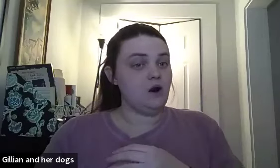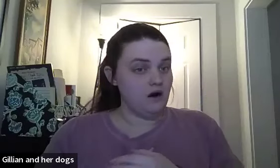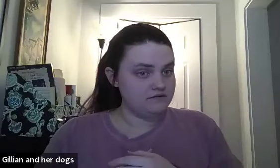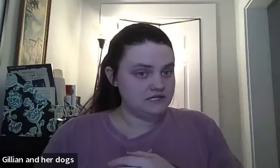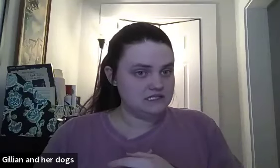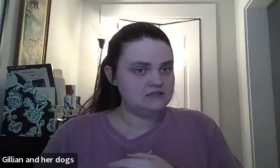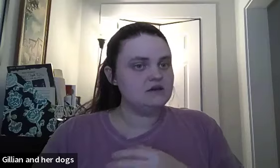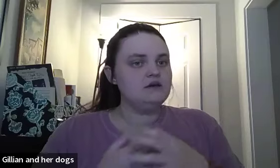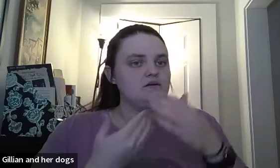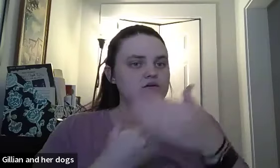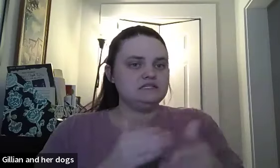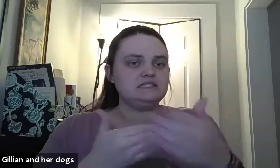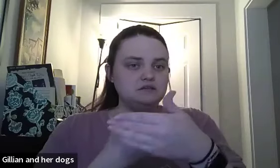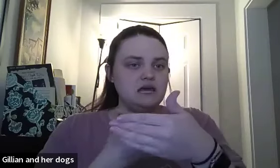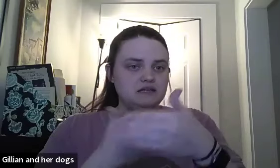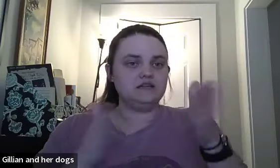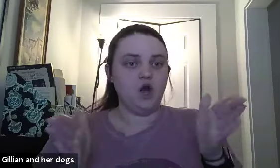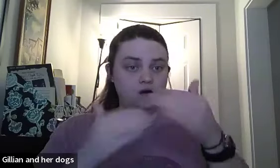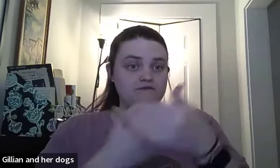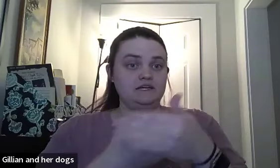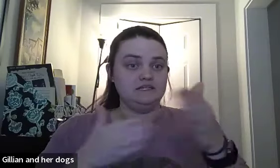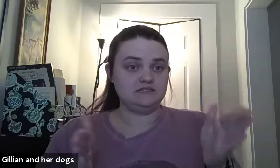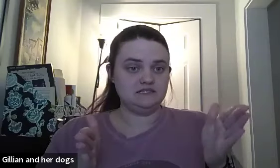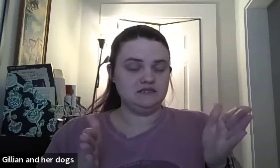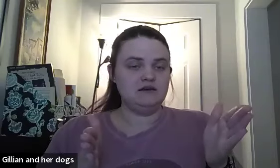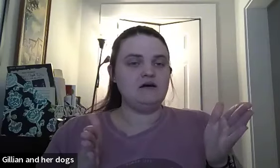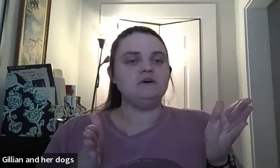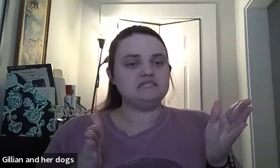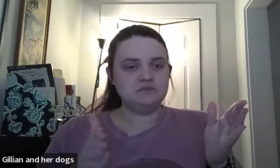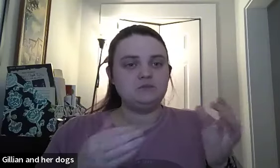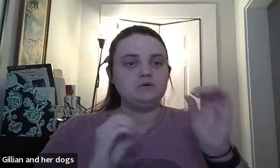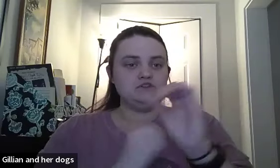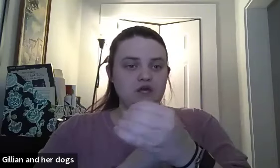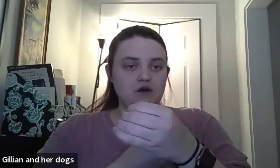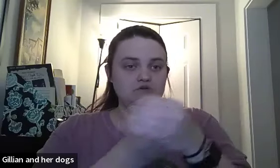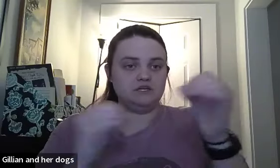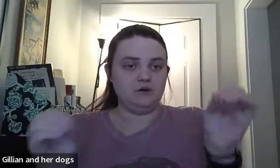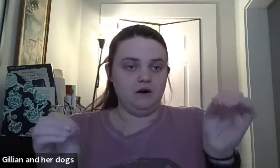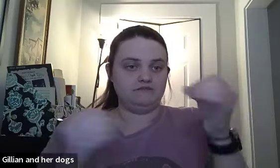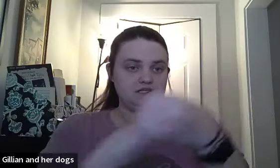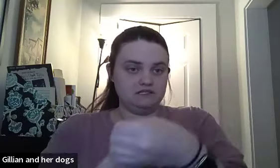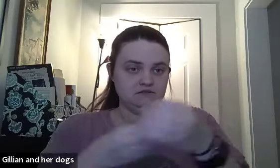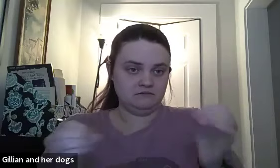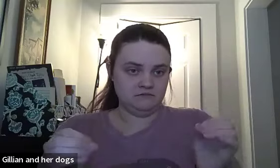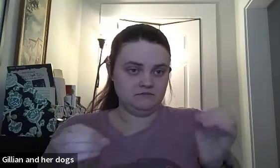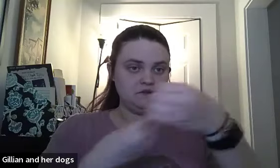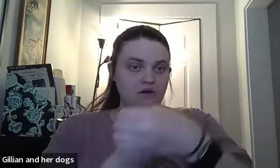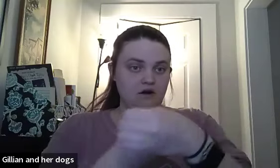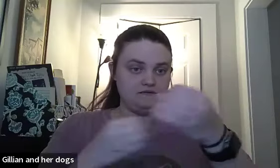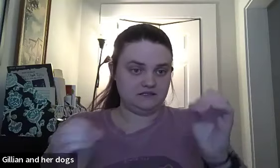like office is still technically office, but some people will do the O's and go office.